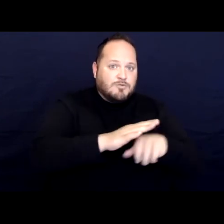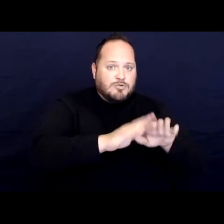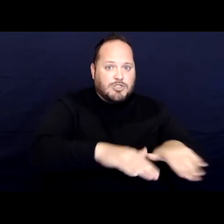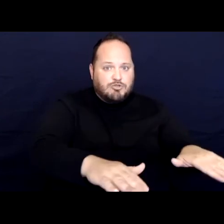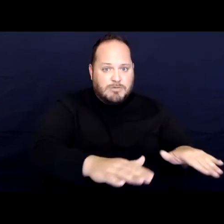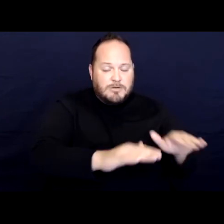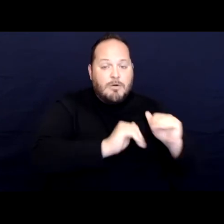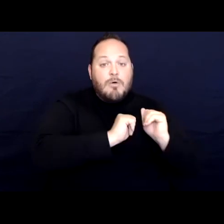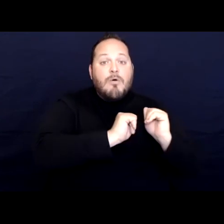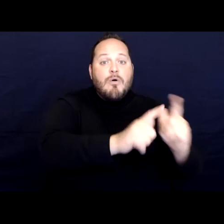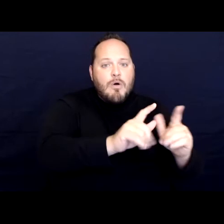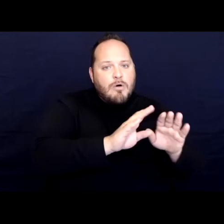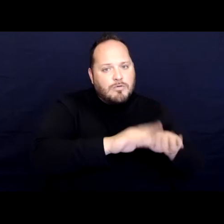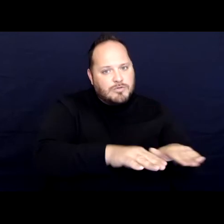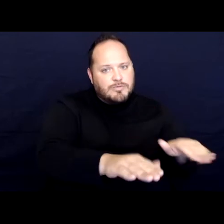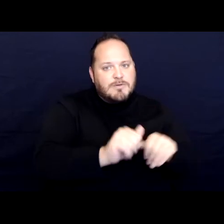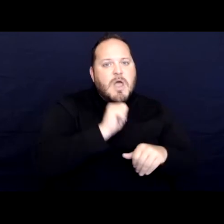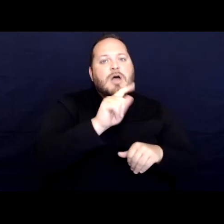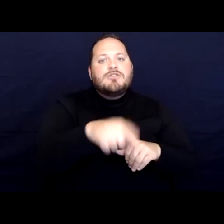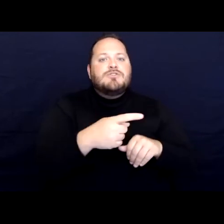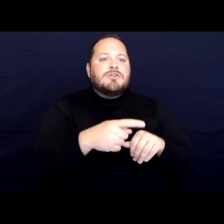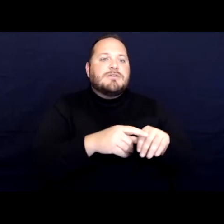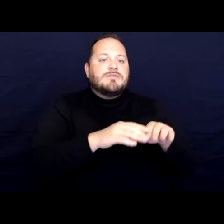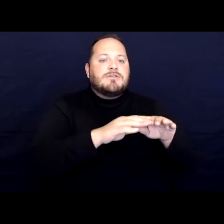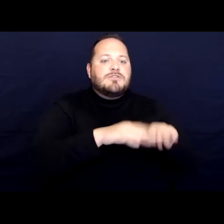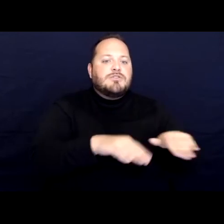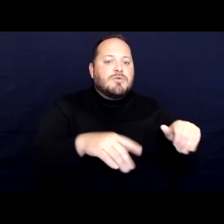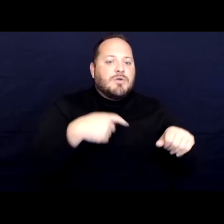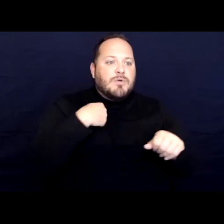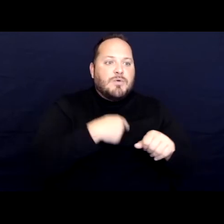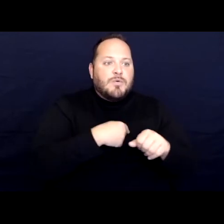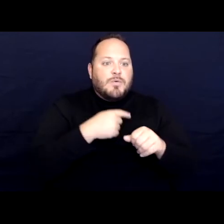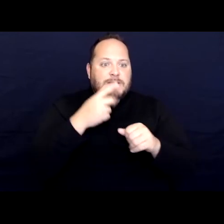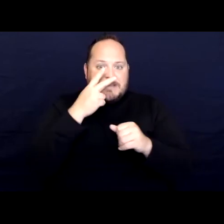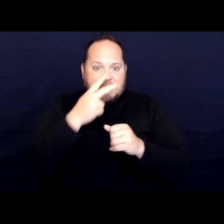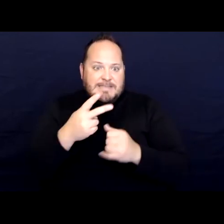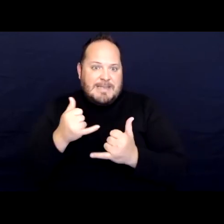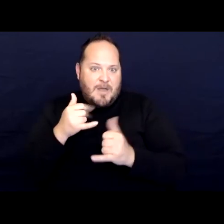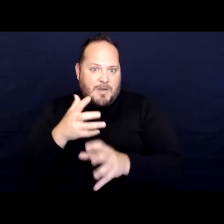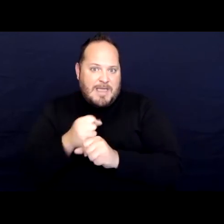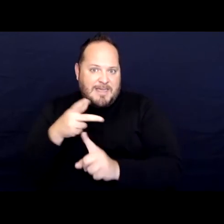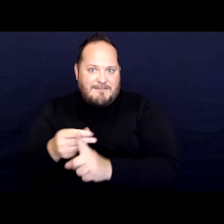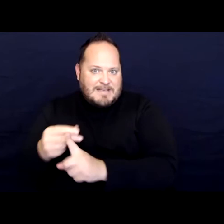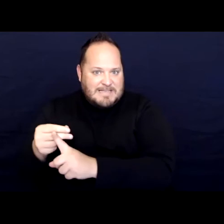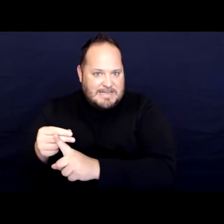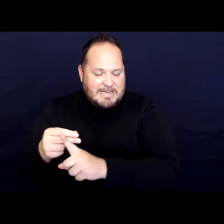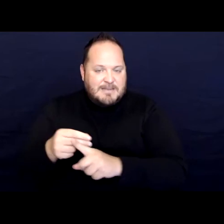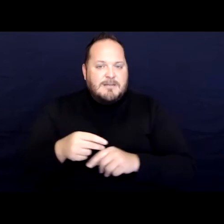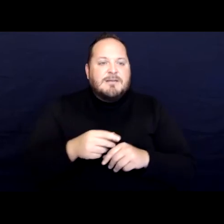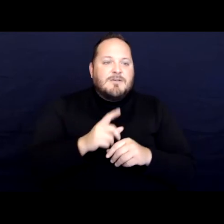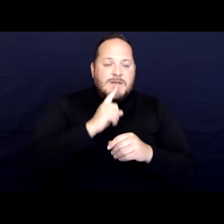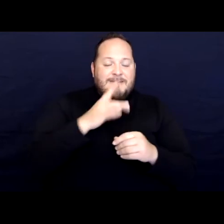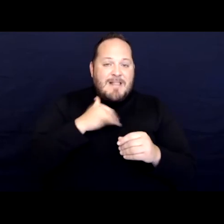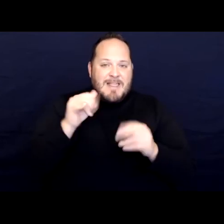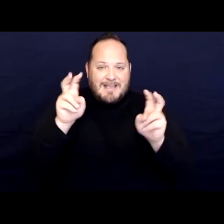just the children that we've initially been seeing getting vaccinated, but yeah, it's sort of a moving target, but it's